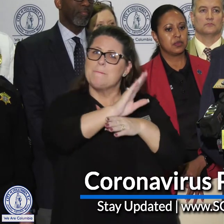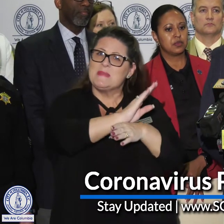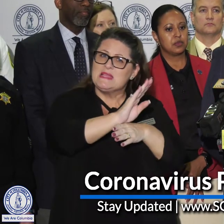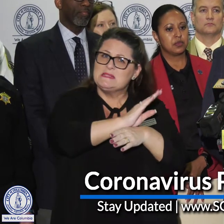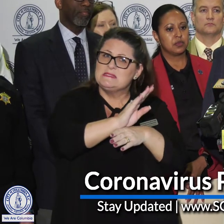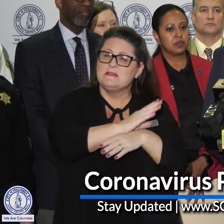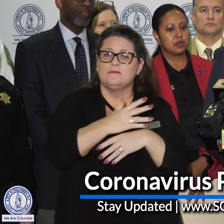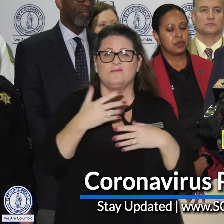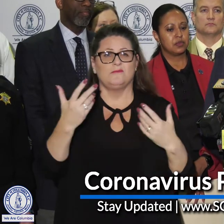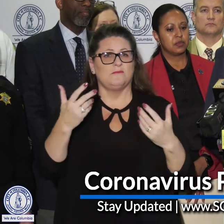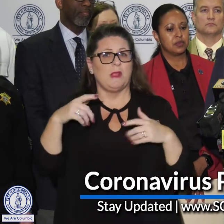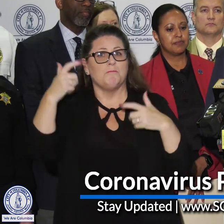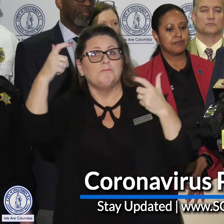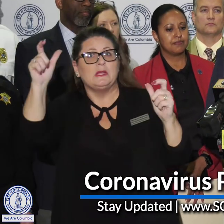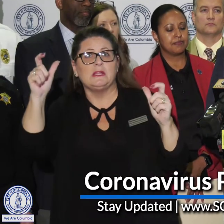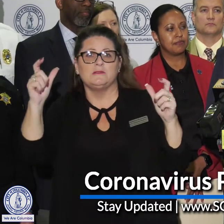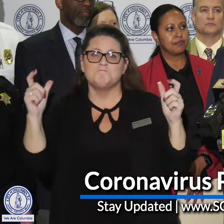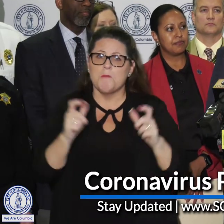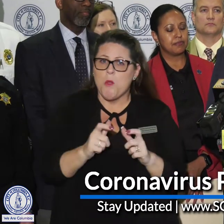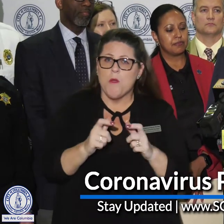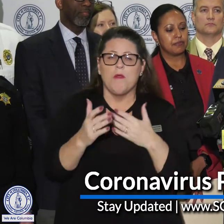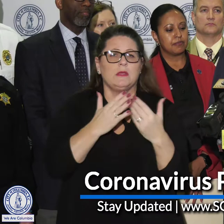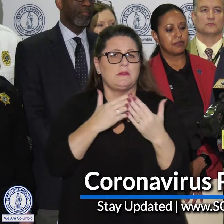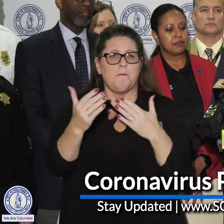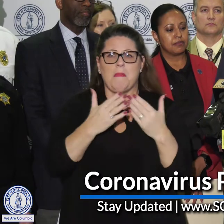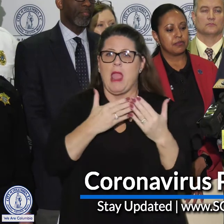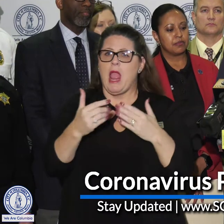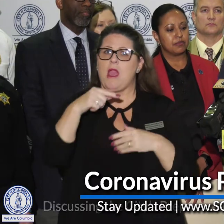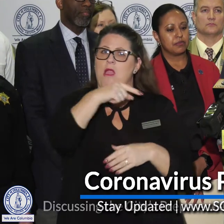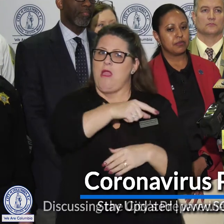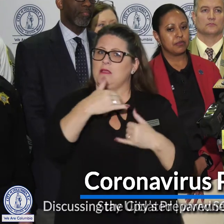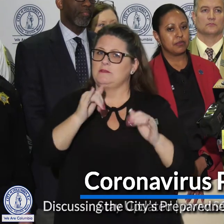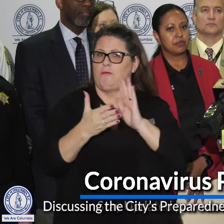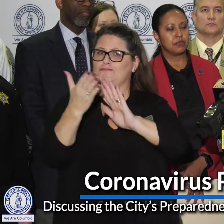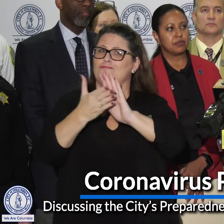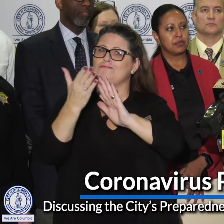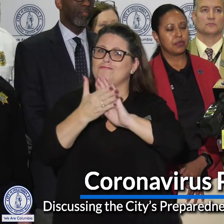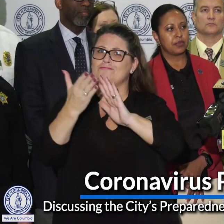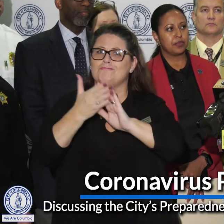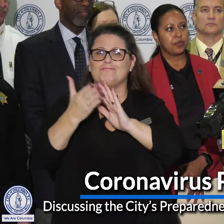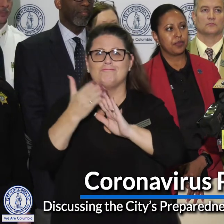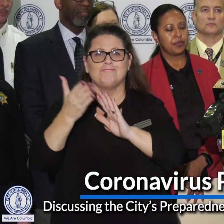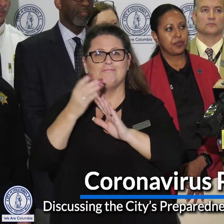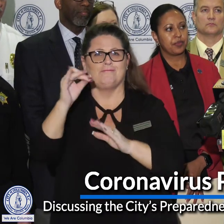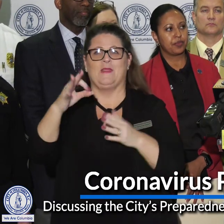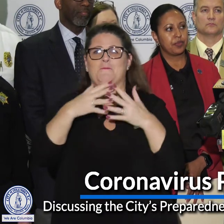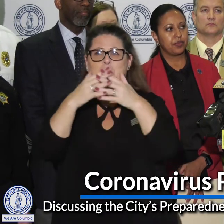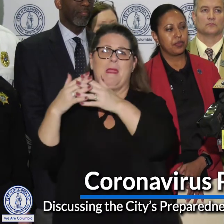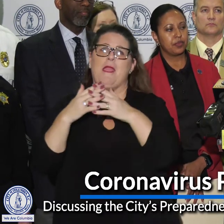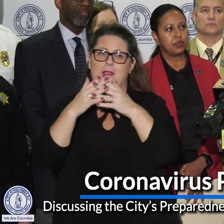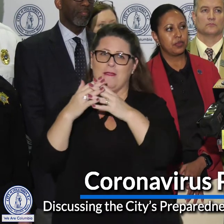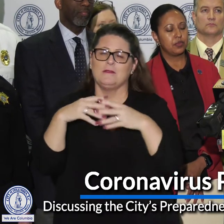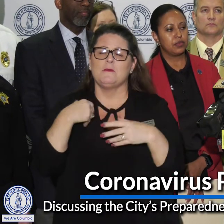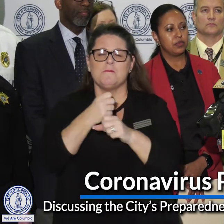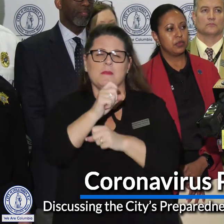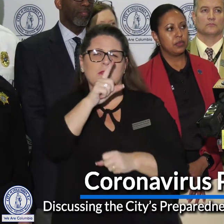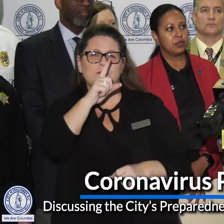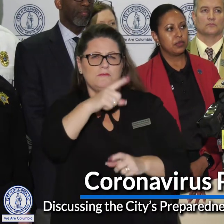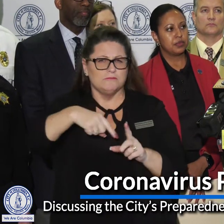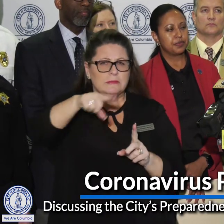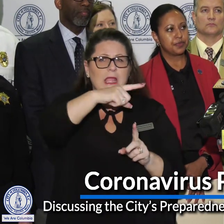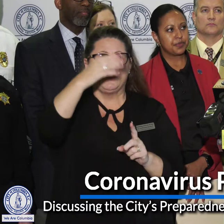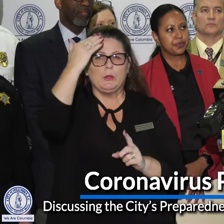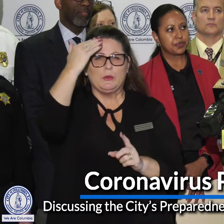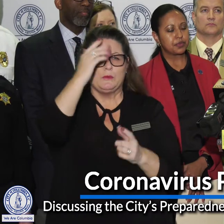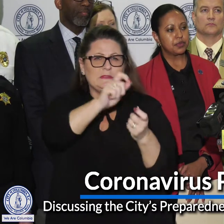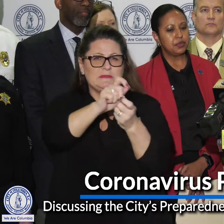business, is still the economic workhorse of America, and we have to make sure that we have some tools in place